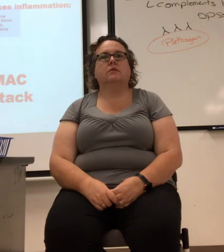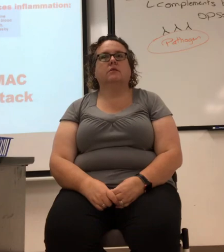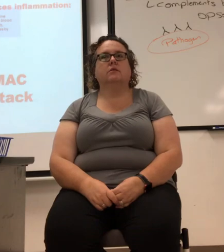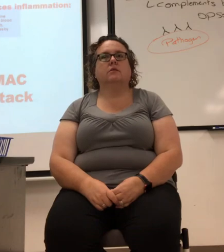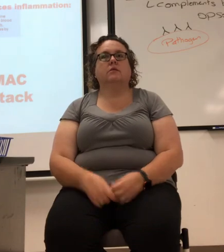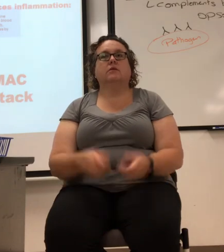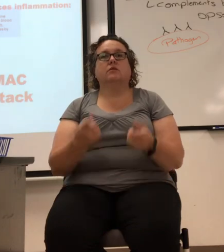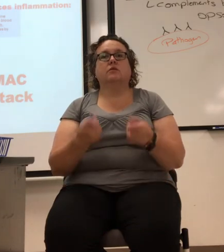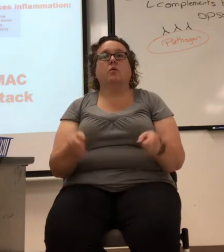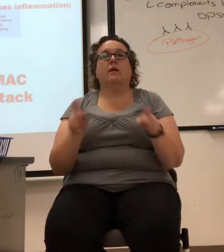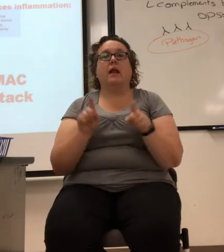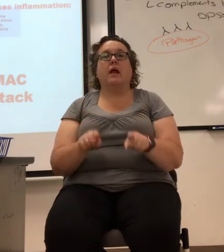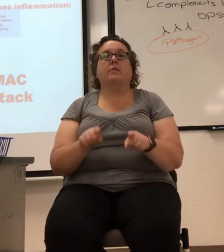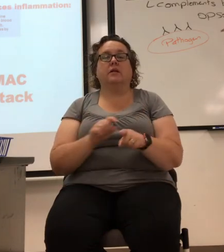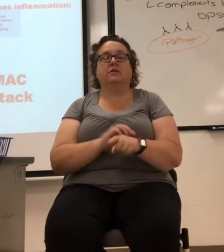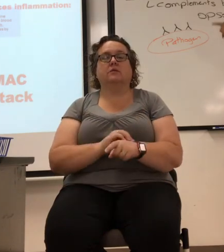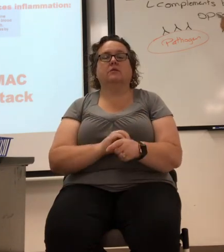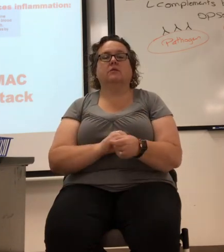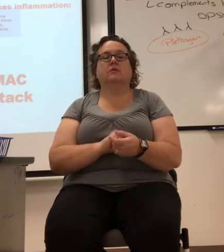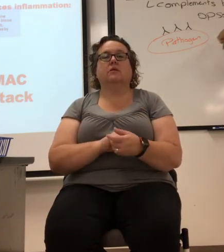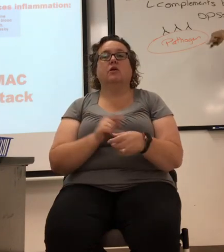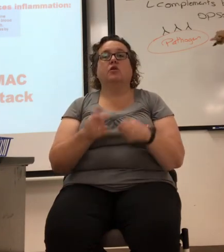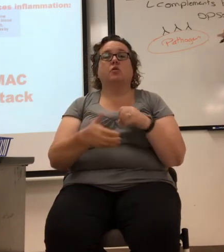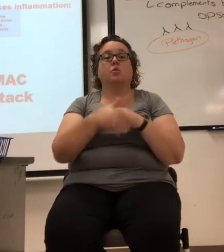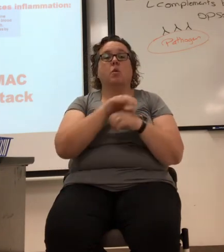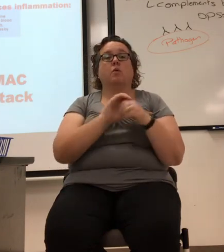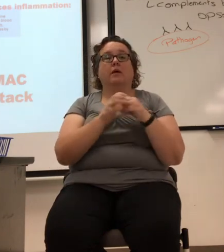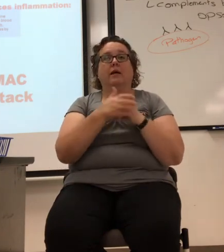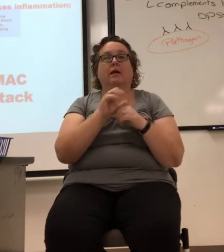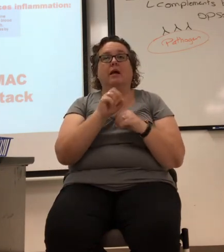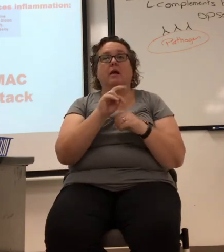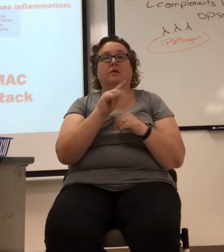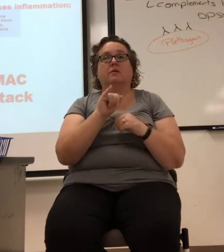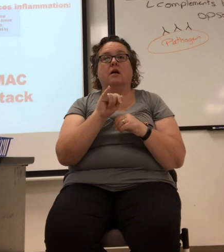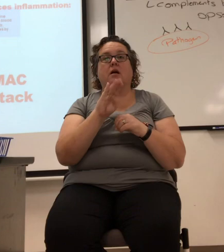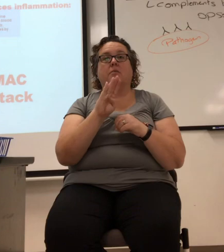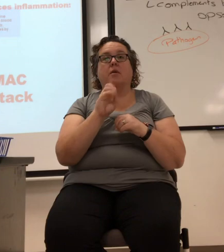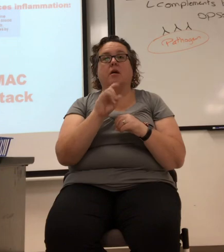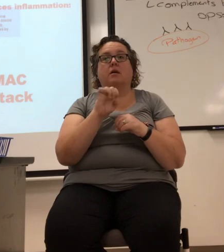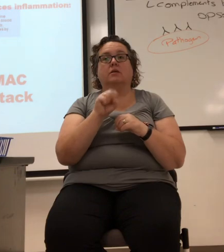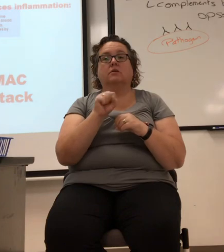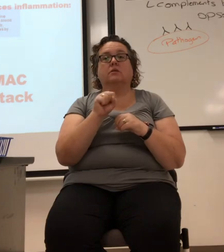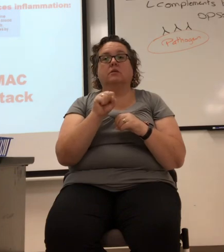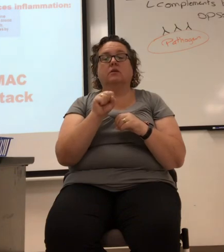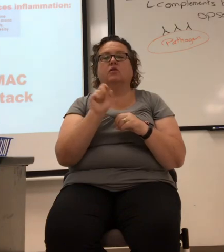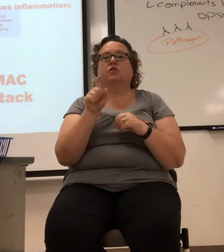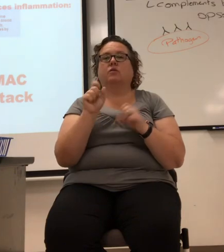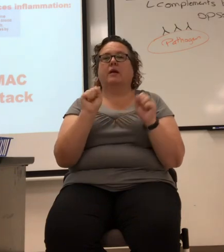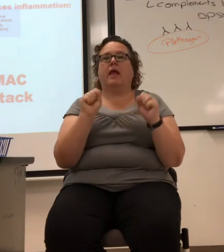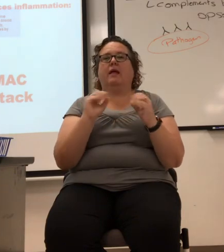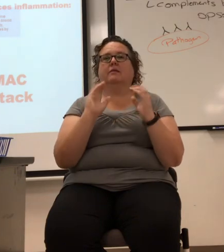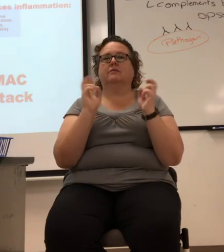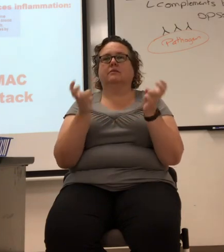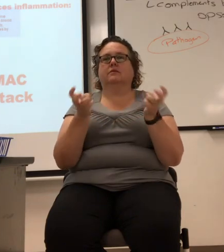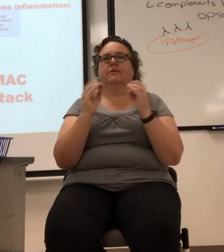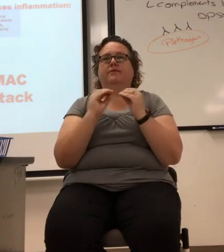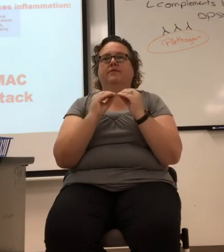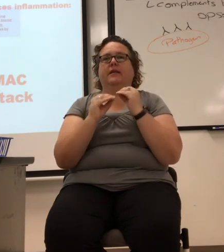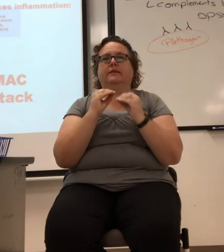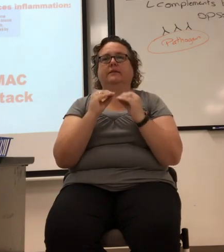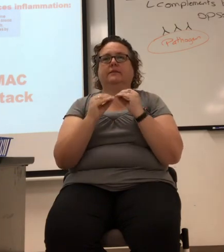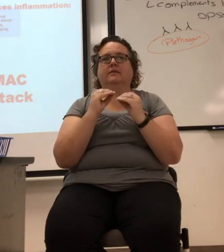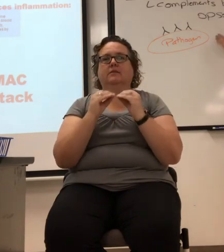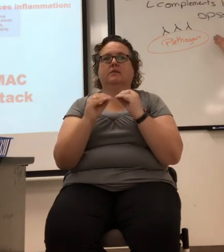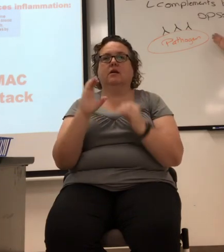So what happens with opsonization, you're coating antibodies. You can fix